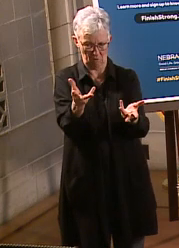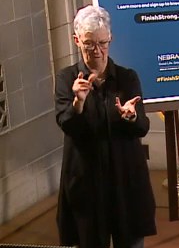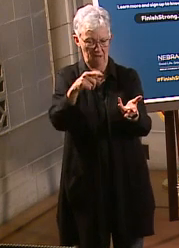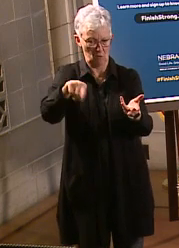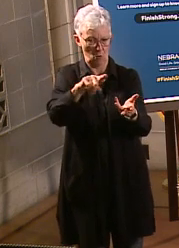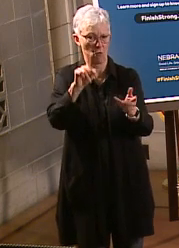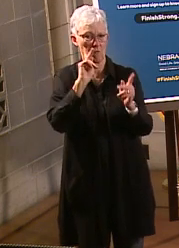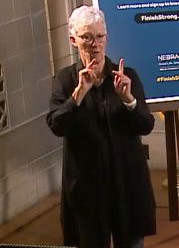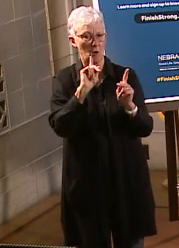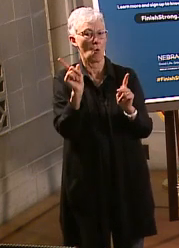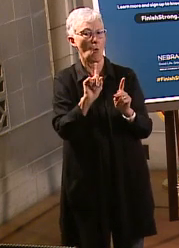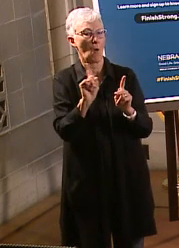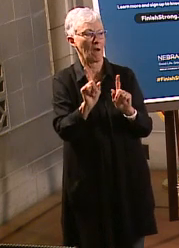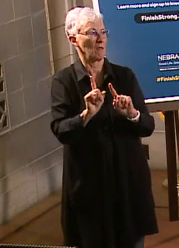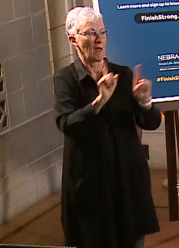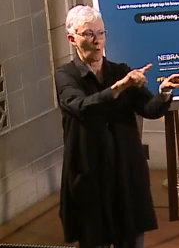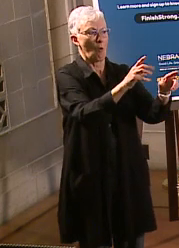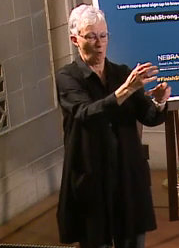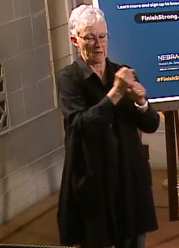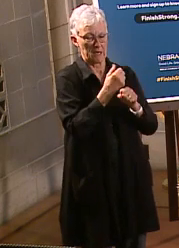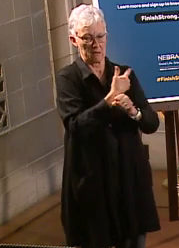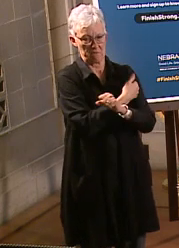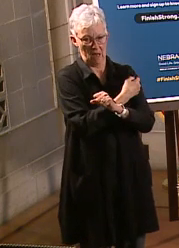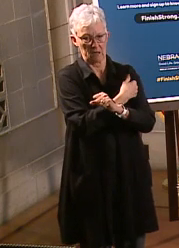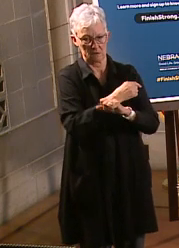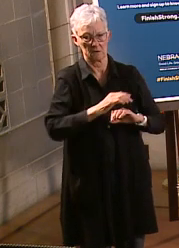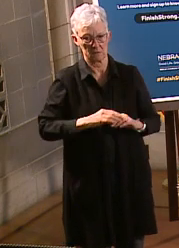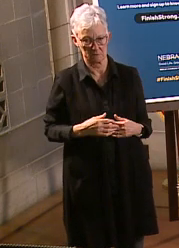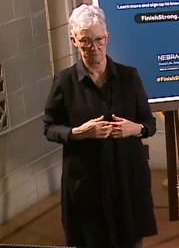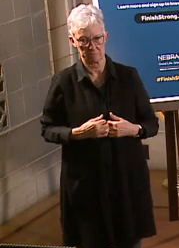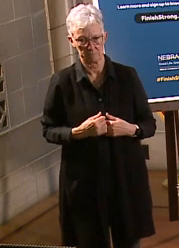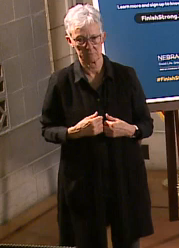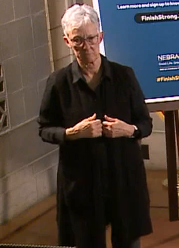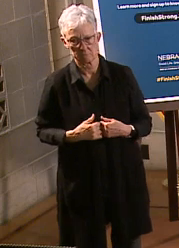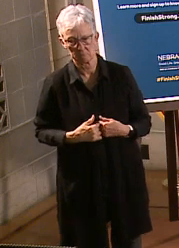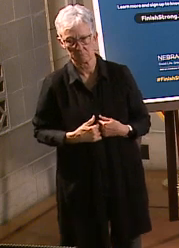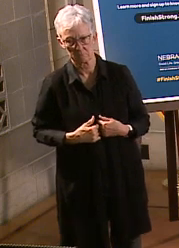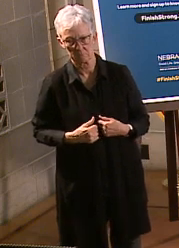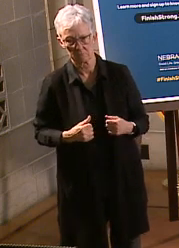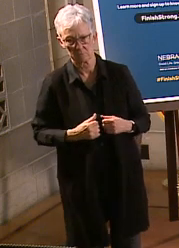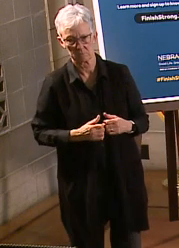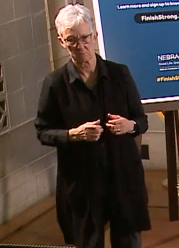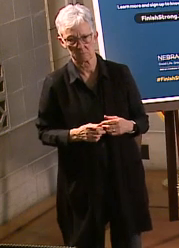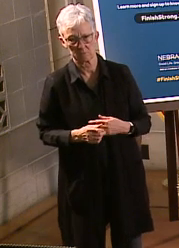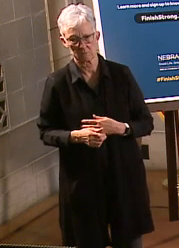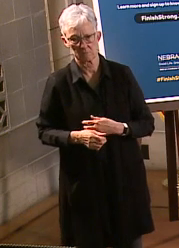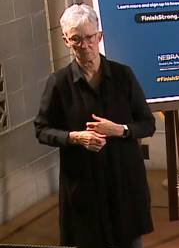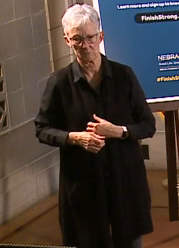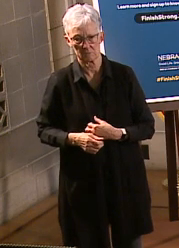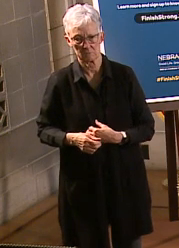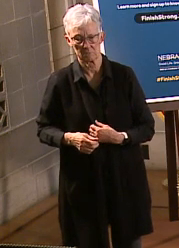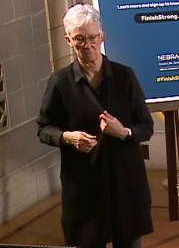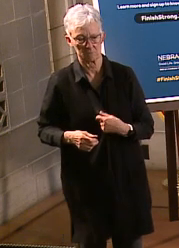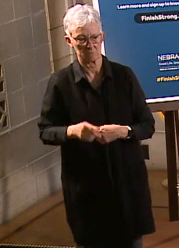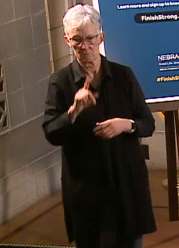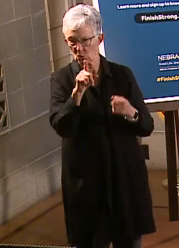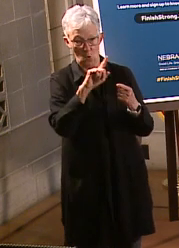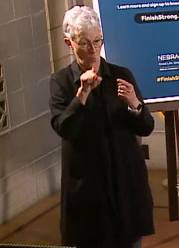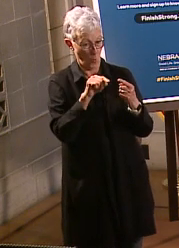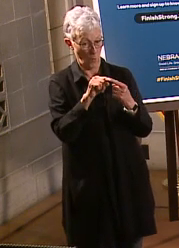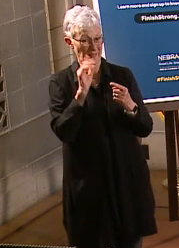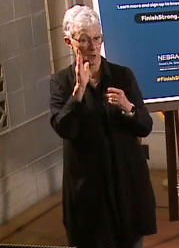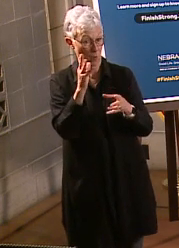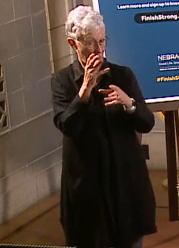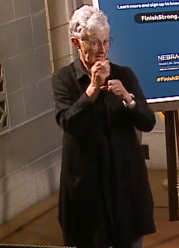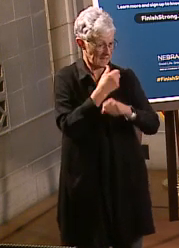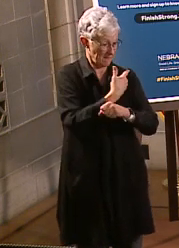go to get vaccinated. And I'm sorry, when do you think they might be able to get their vaccine? I don't know when